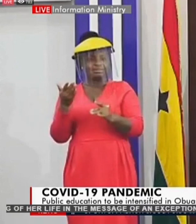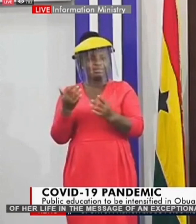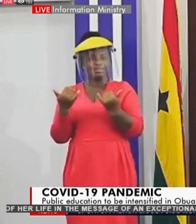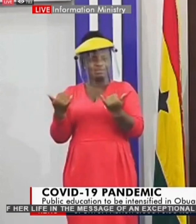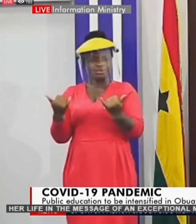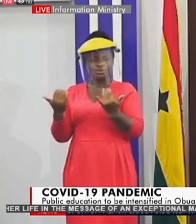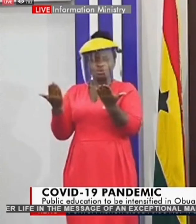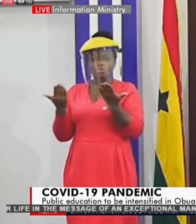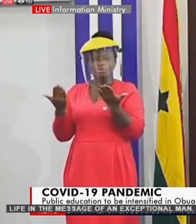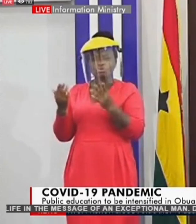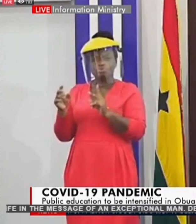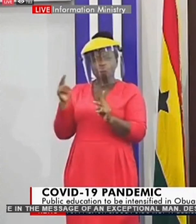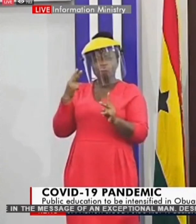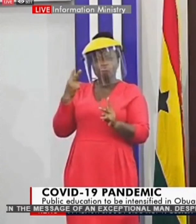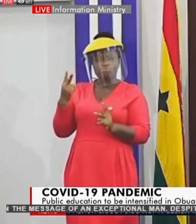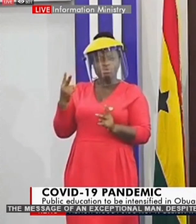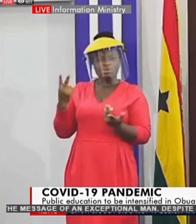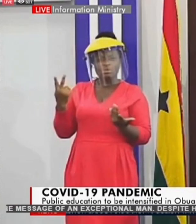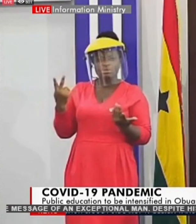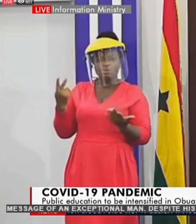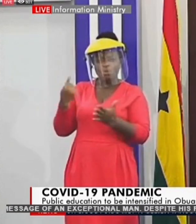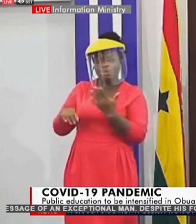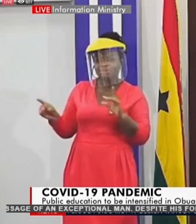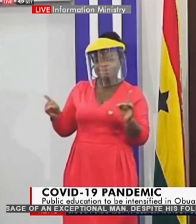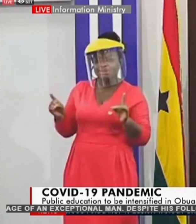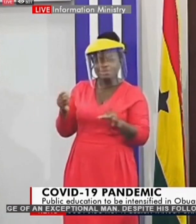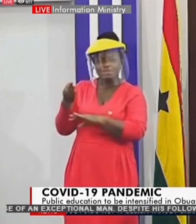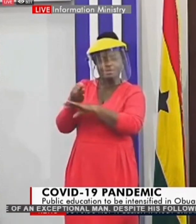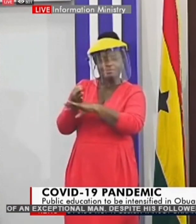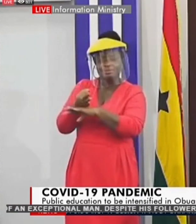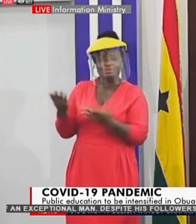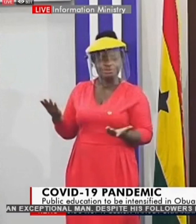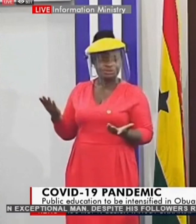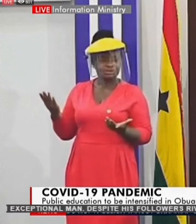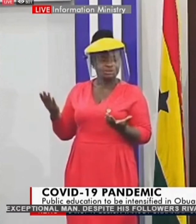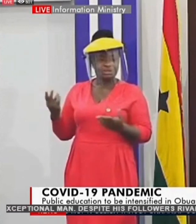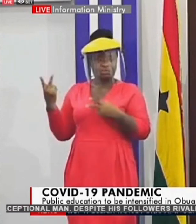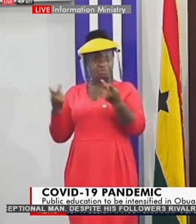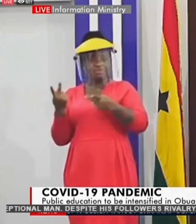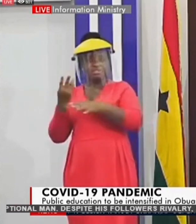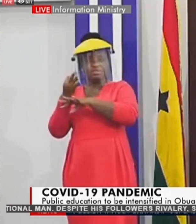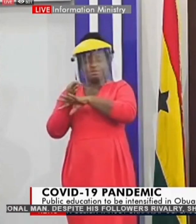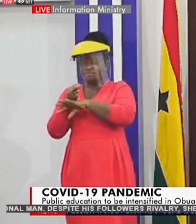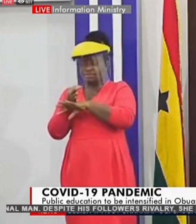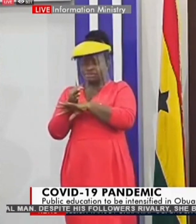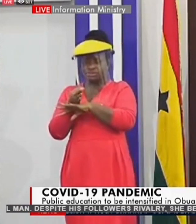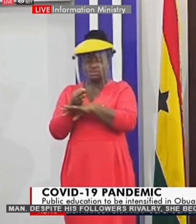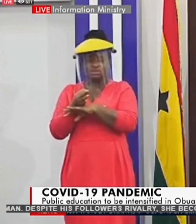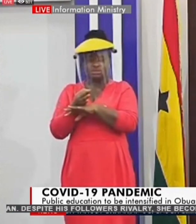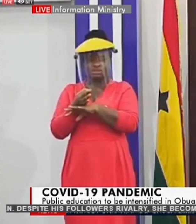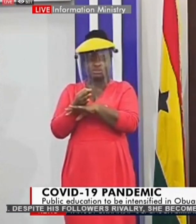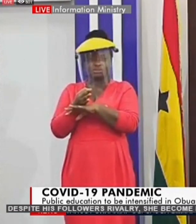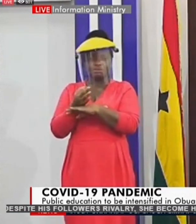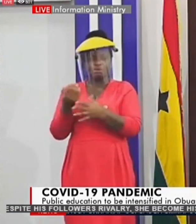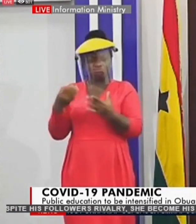to look at the factory. So what is being done at the factory? And we visited the factory